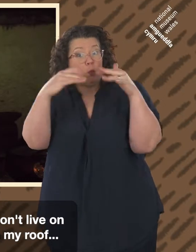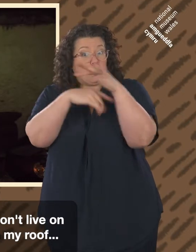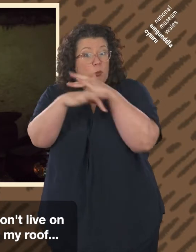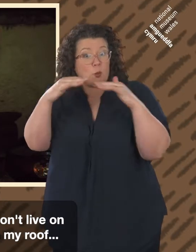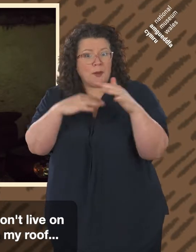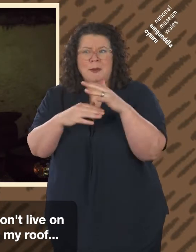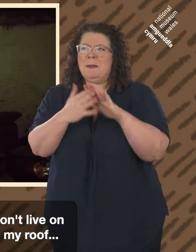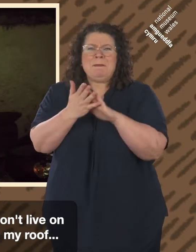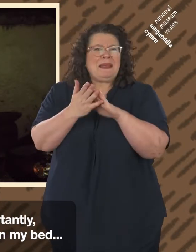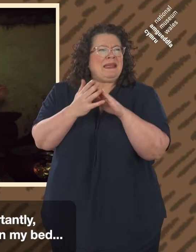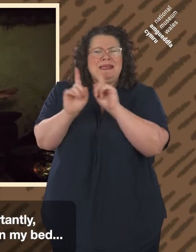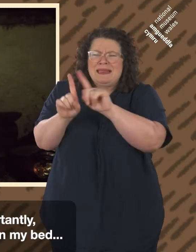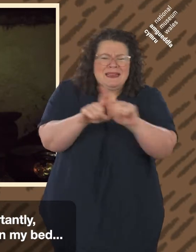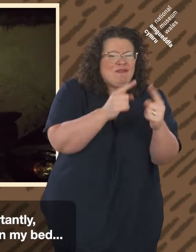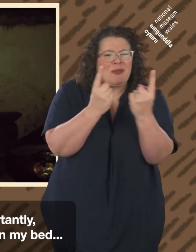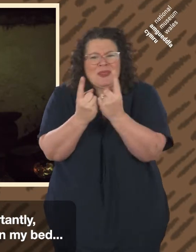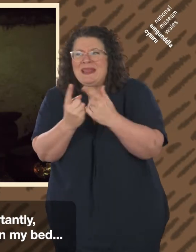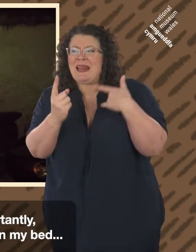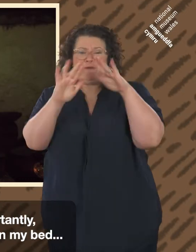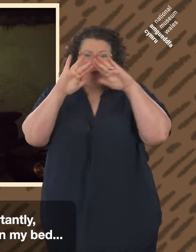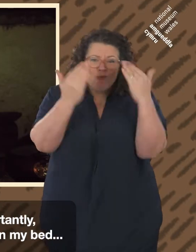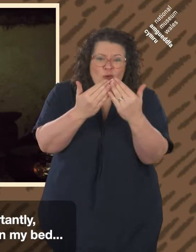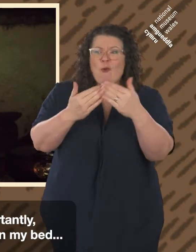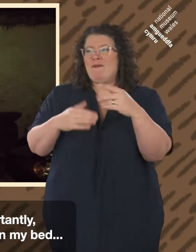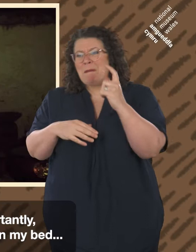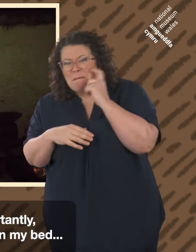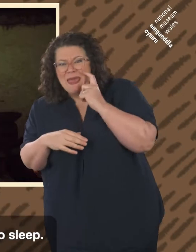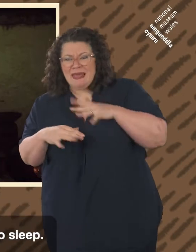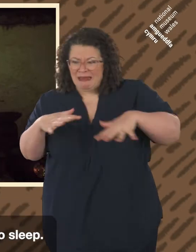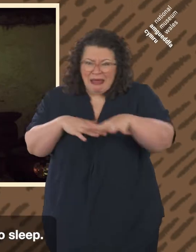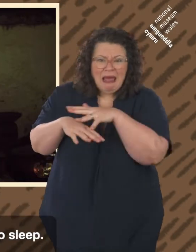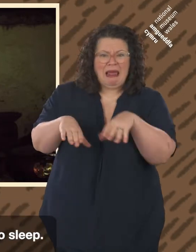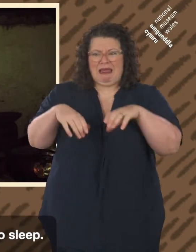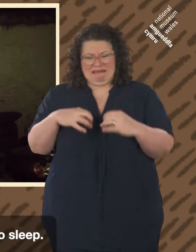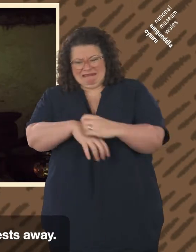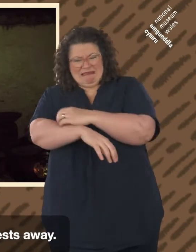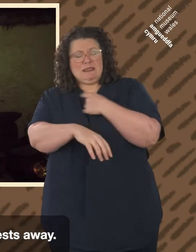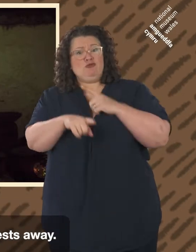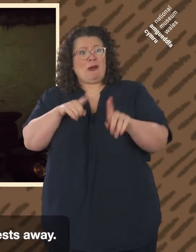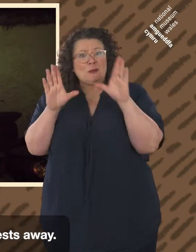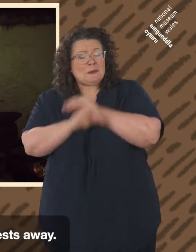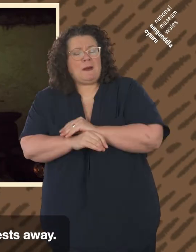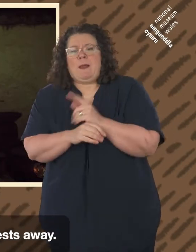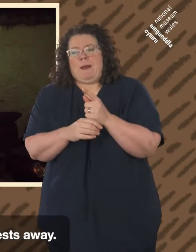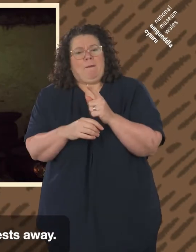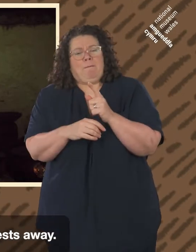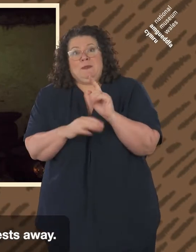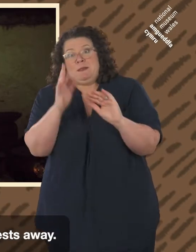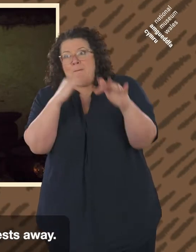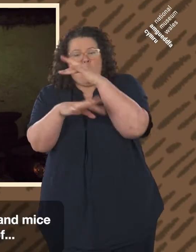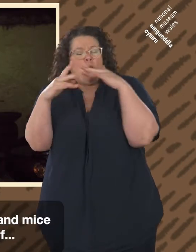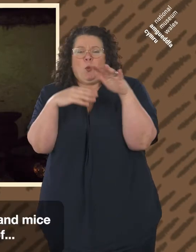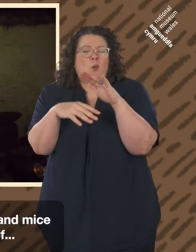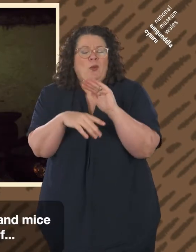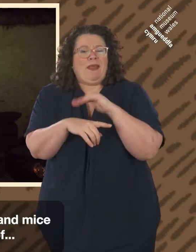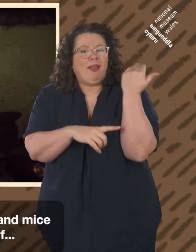on the floor, don't live in my roof, and more importantly, don't live and crawl on my bed when I'm trying to sleep. So it keeps all the pests away.